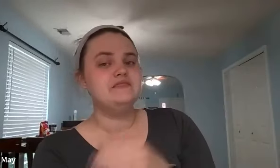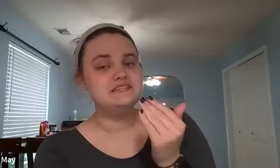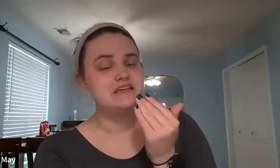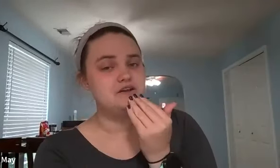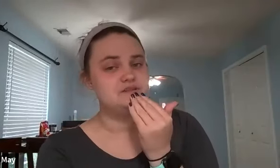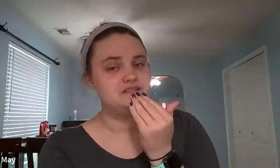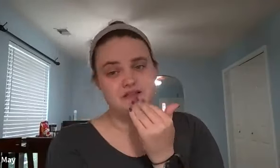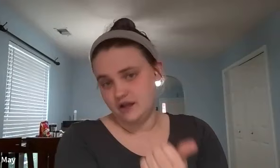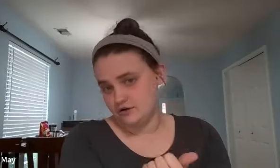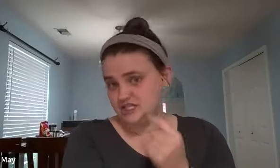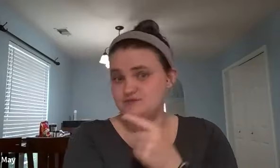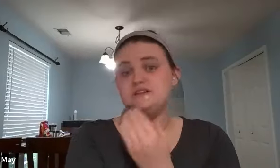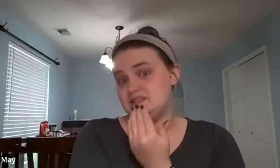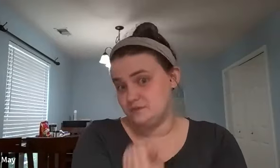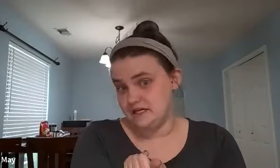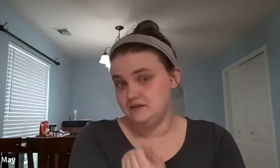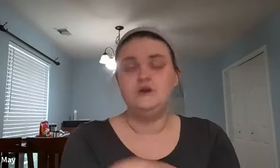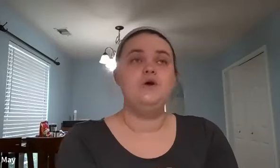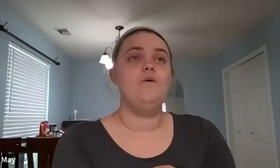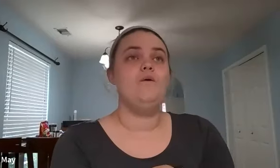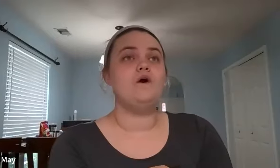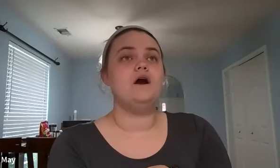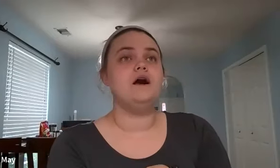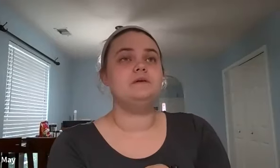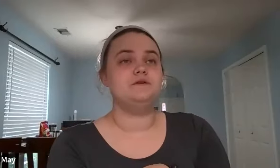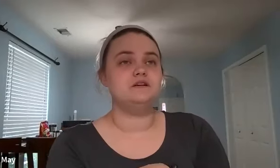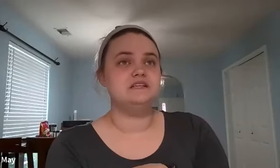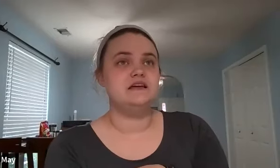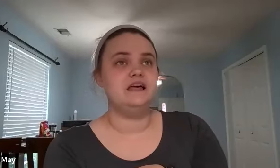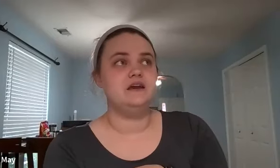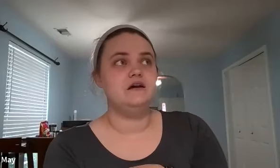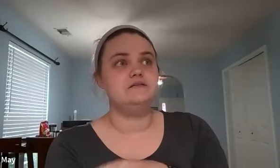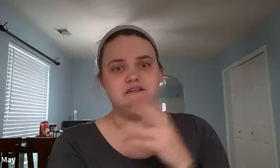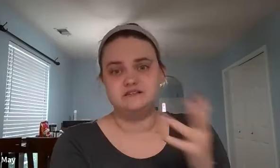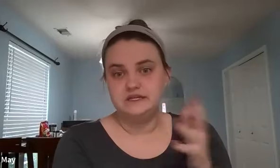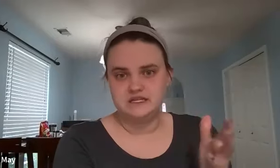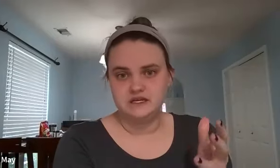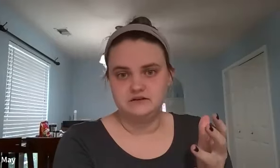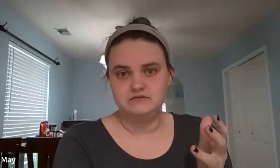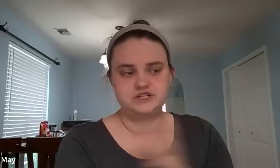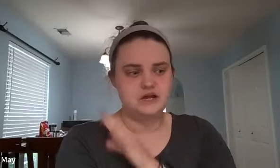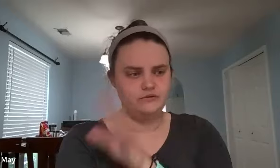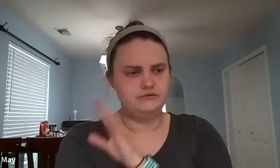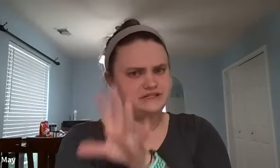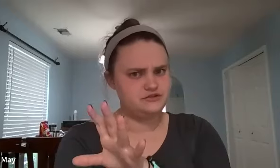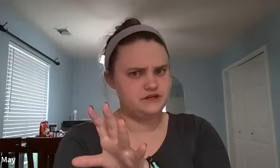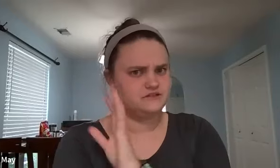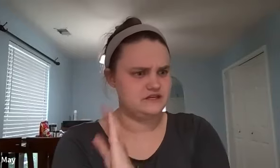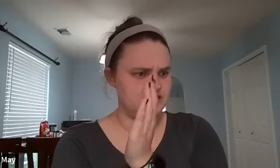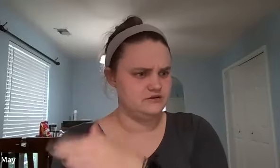This is how you would say like, oh, she's really sweet. Or if you were to say like sweet tea, which we'll get to drink. So that's like our